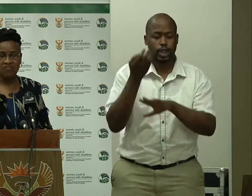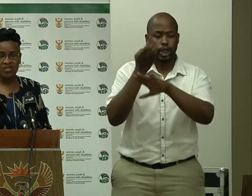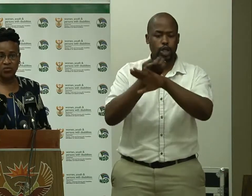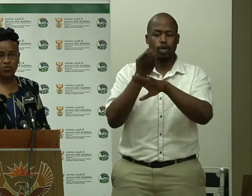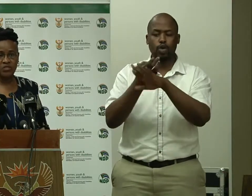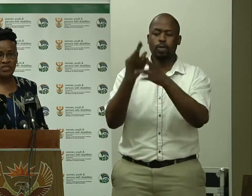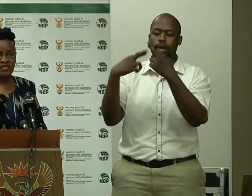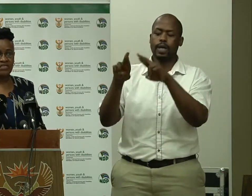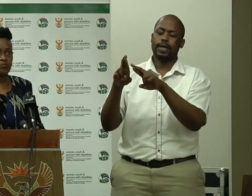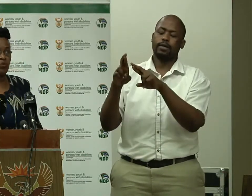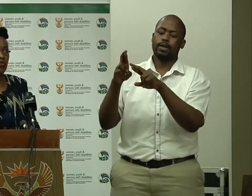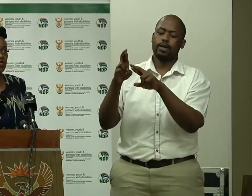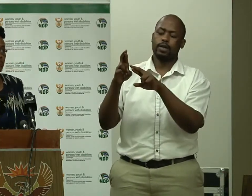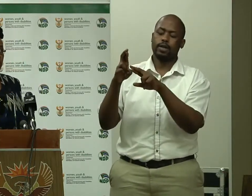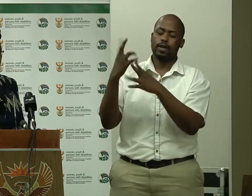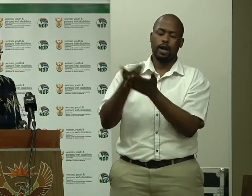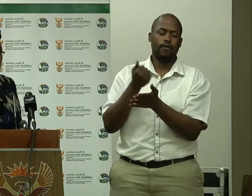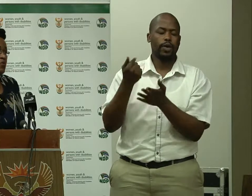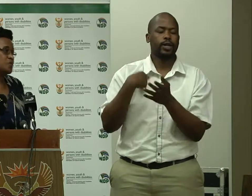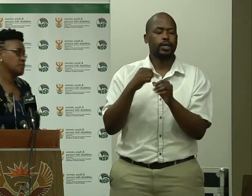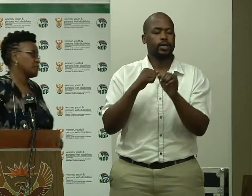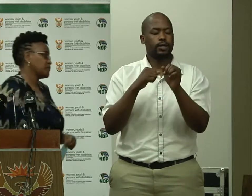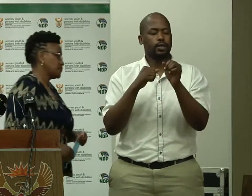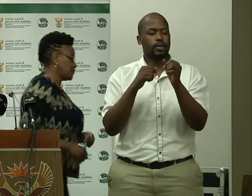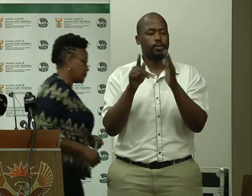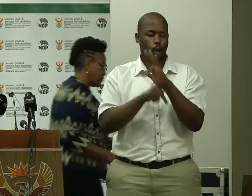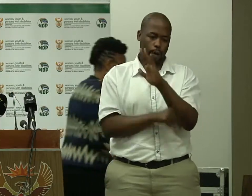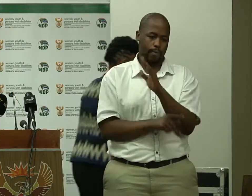economic recovery and construction program. Thank you.